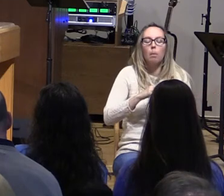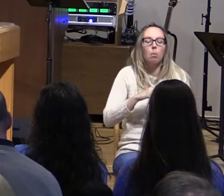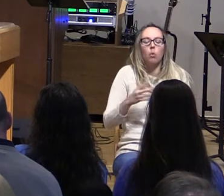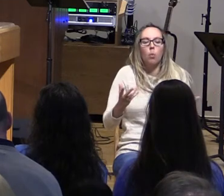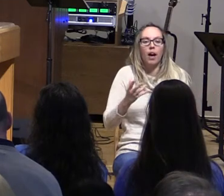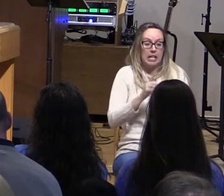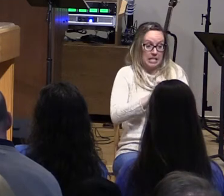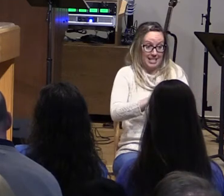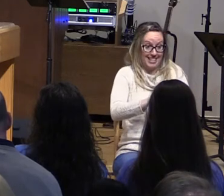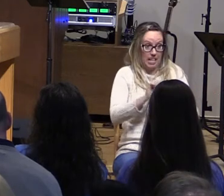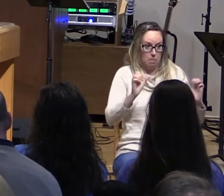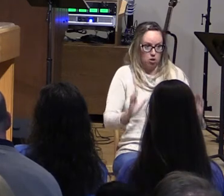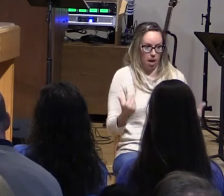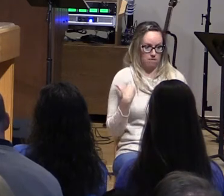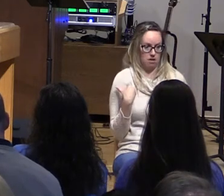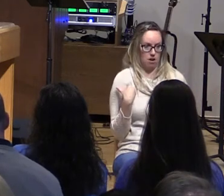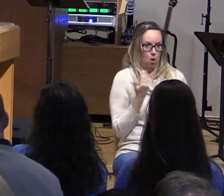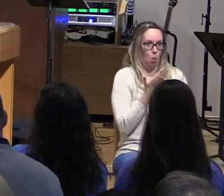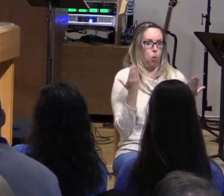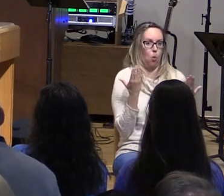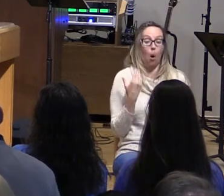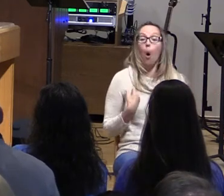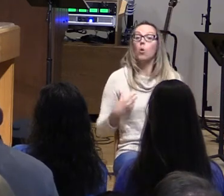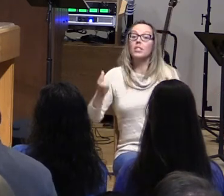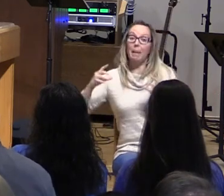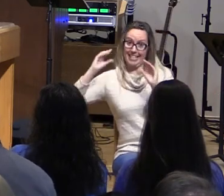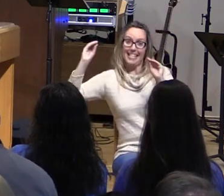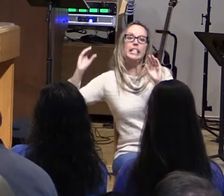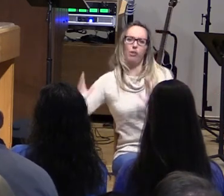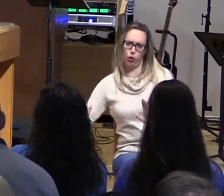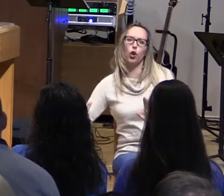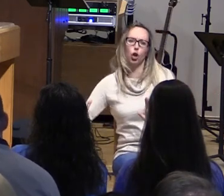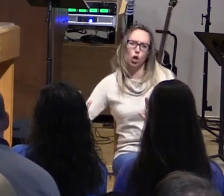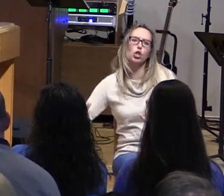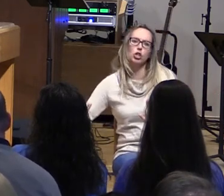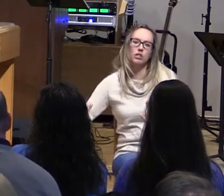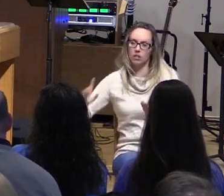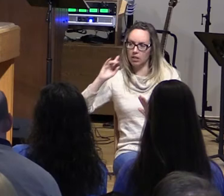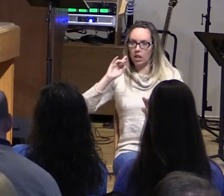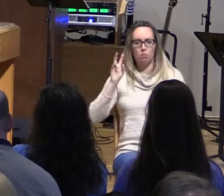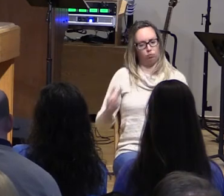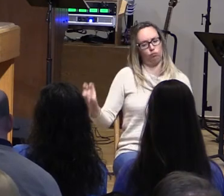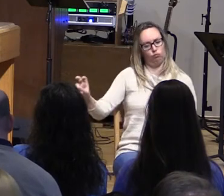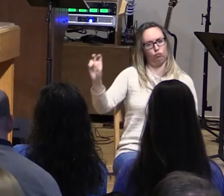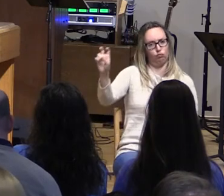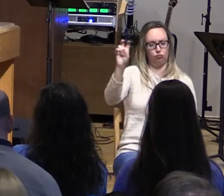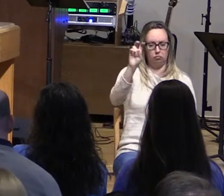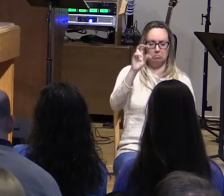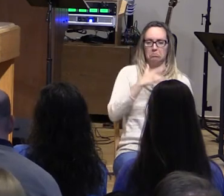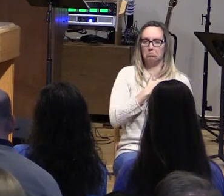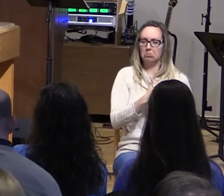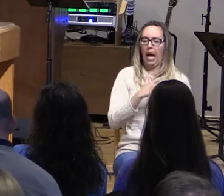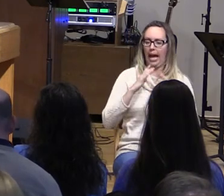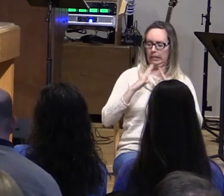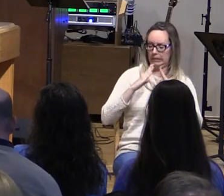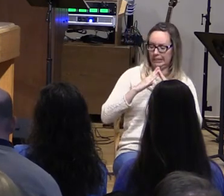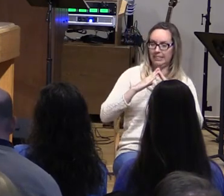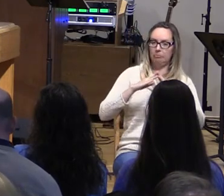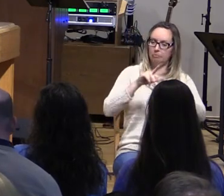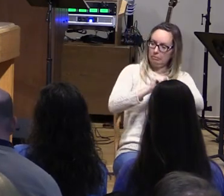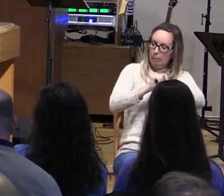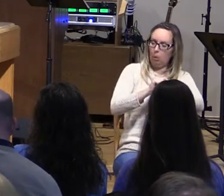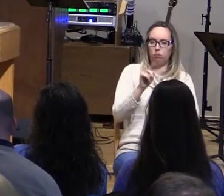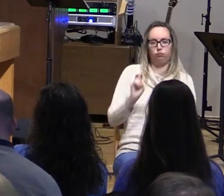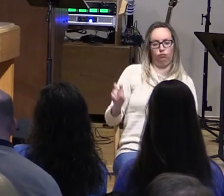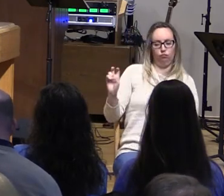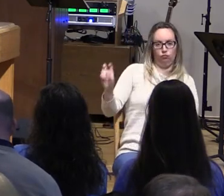laborers, but there were plenty of teachers because that's what they were doing. They were traveling from town to town, from synagogue to